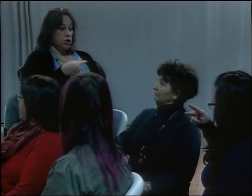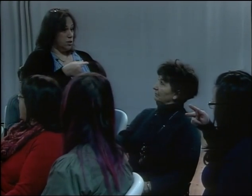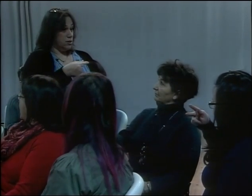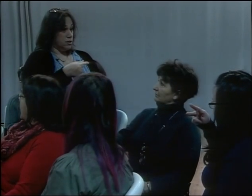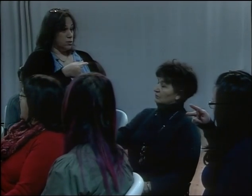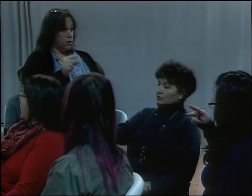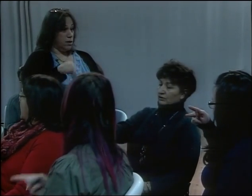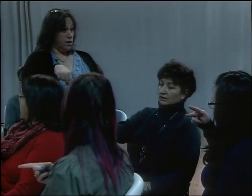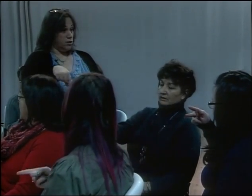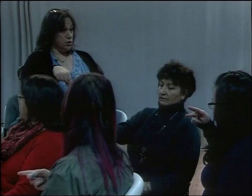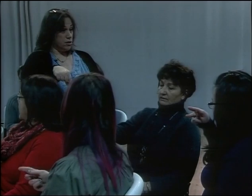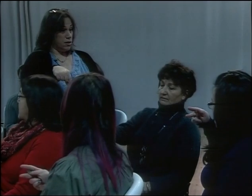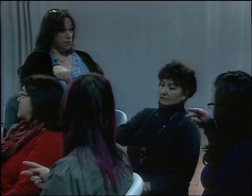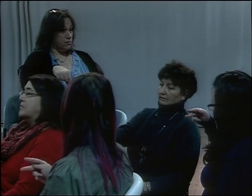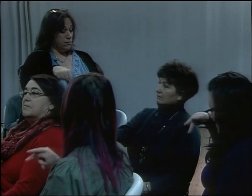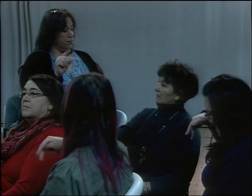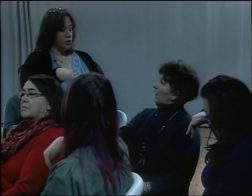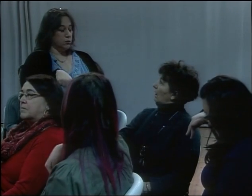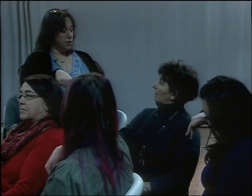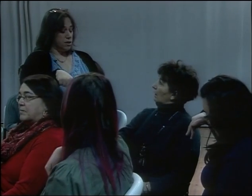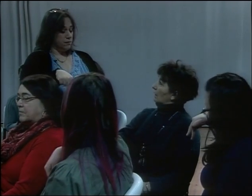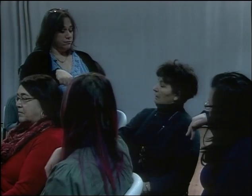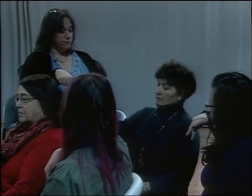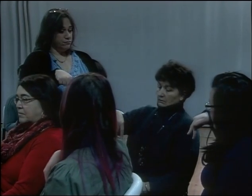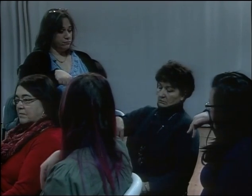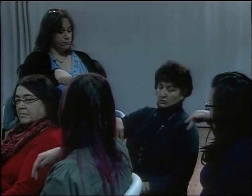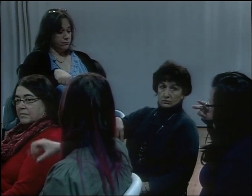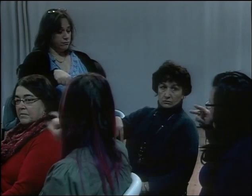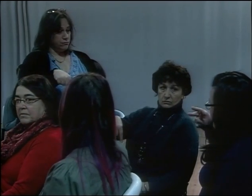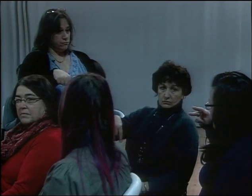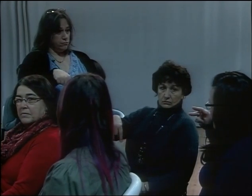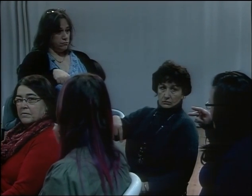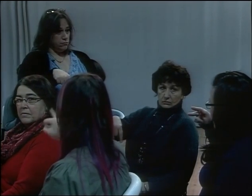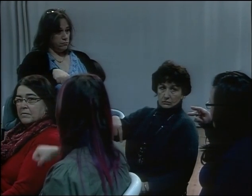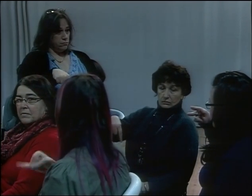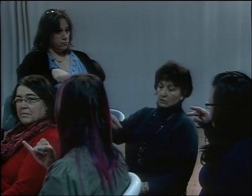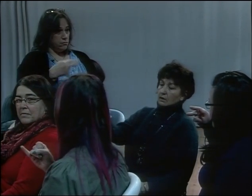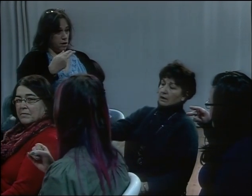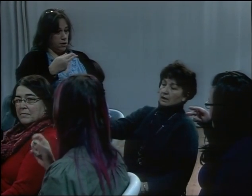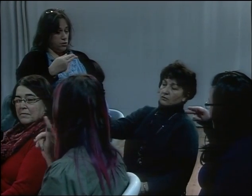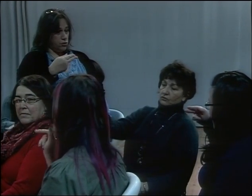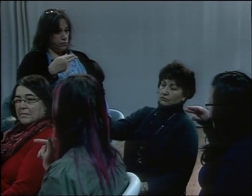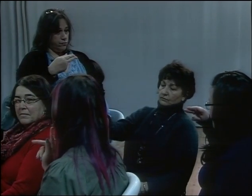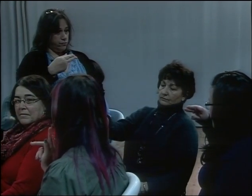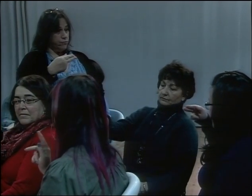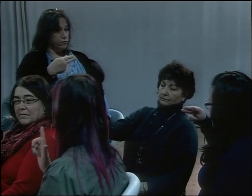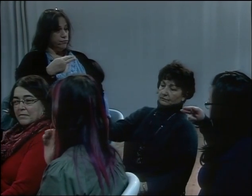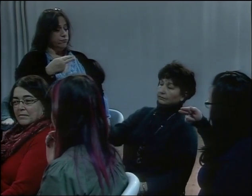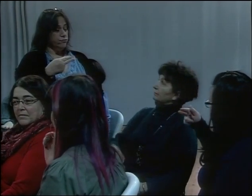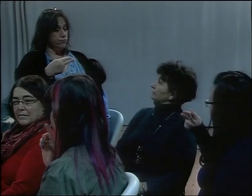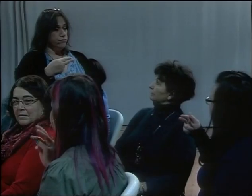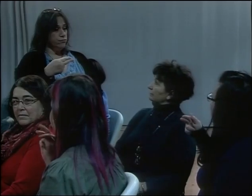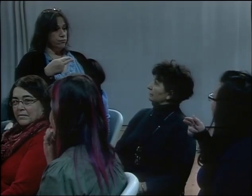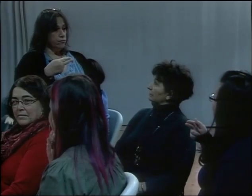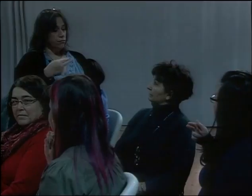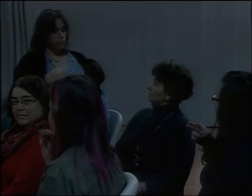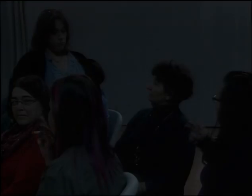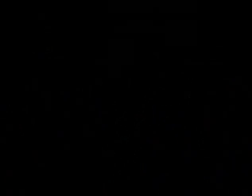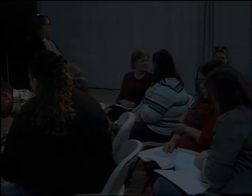is this way, H is down. Q is down. An H. H. Okay. No, it's